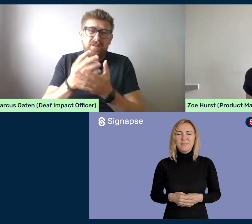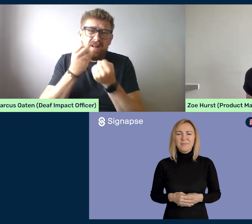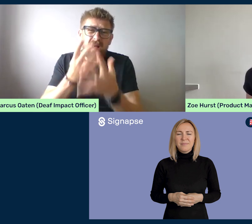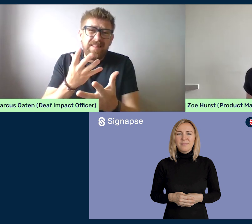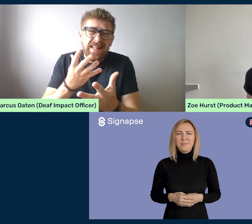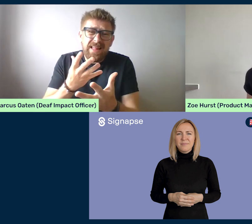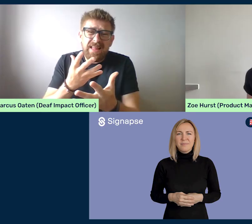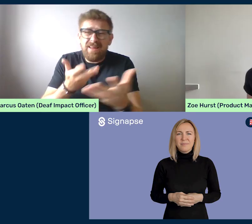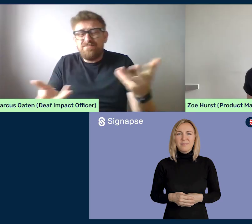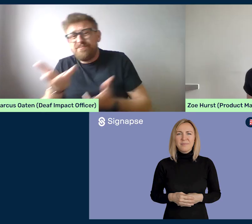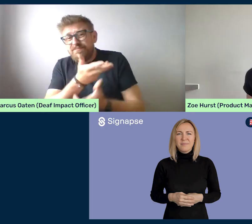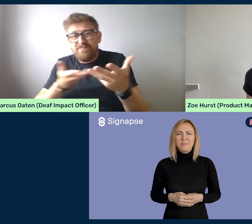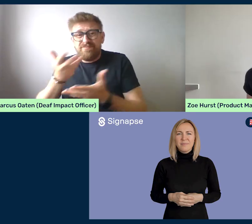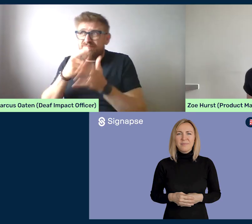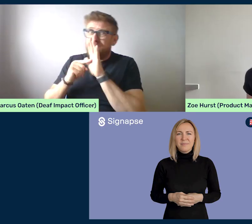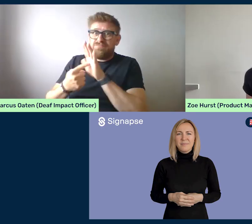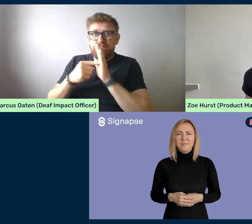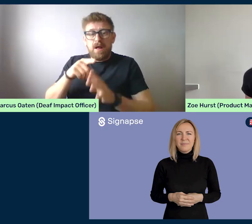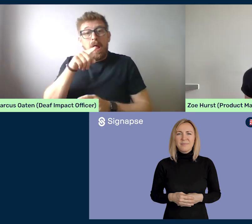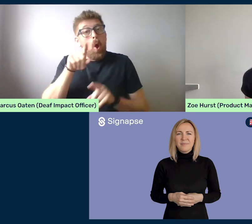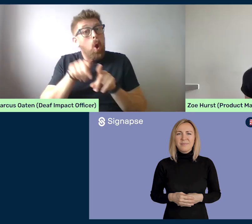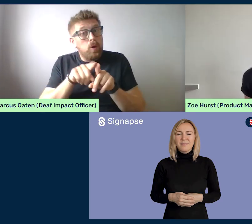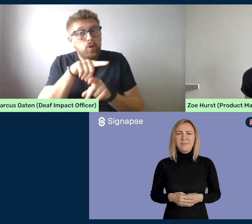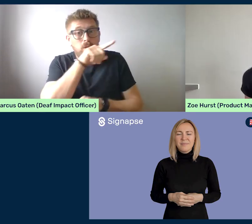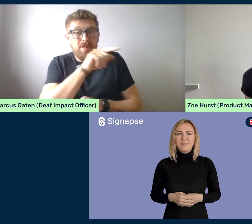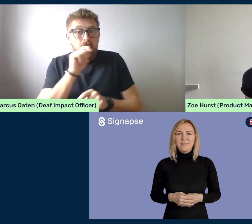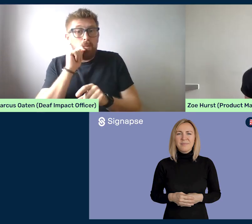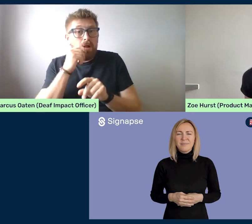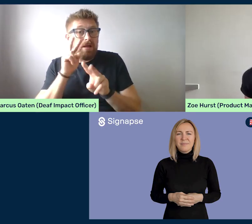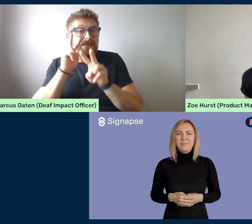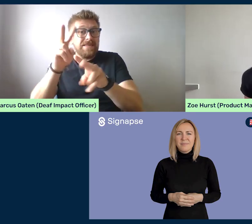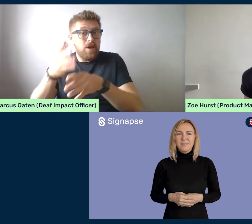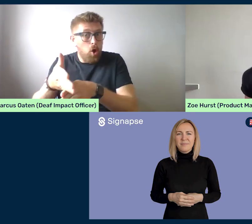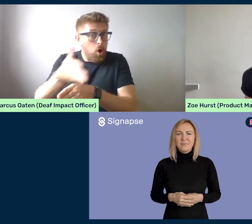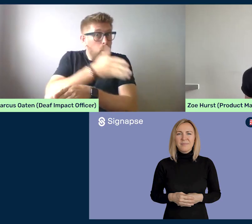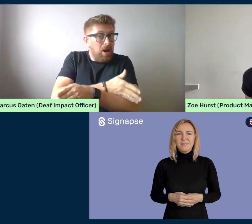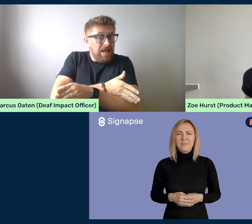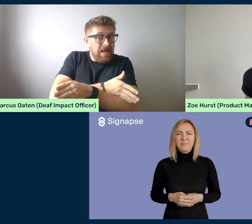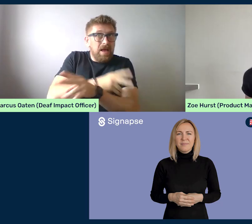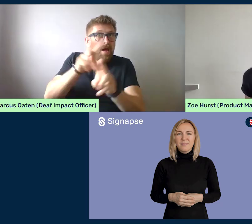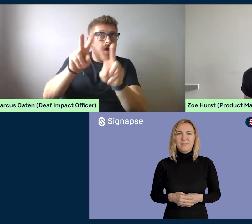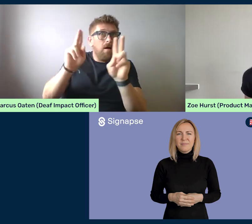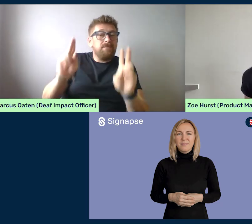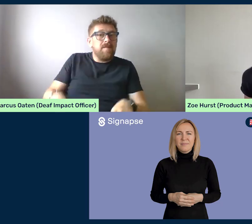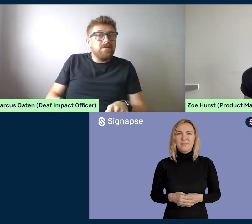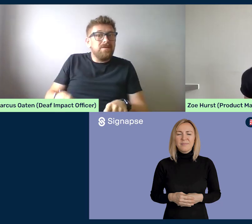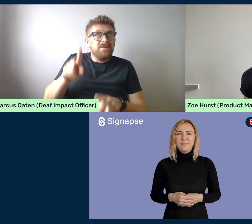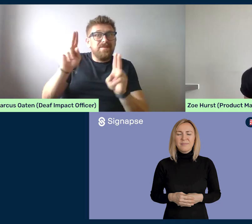kind of like a main one. I mean, meeting in person is lovely, getting that proper feedback.